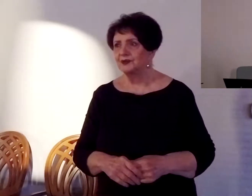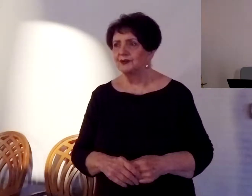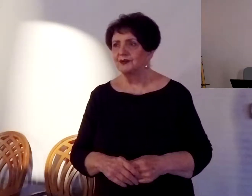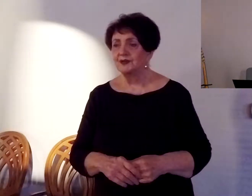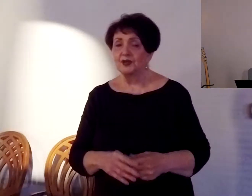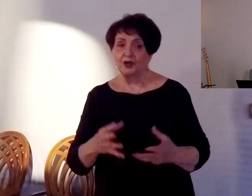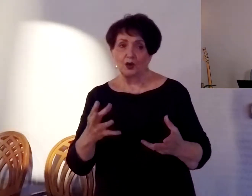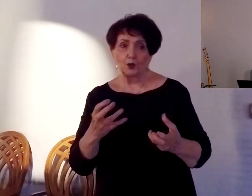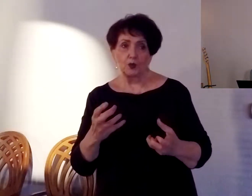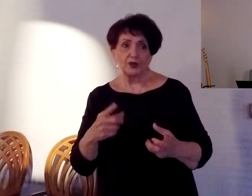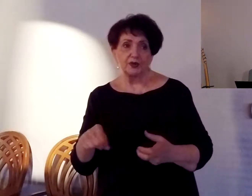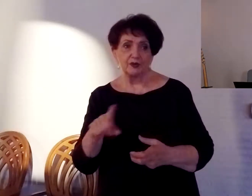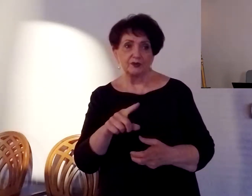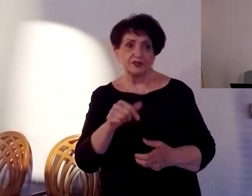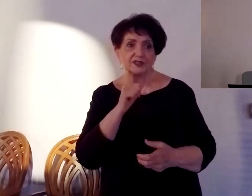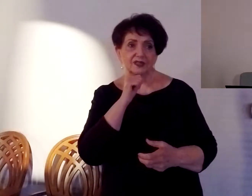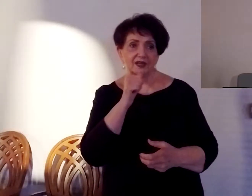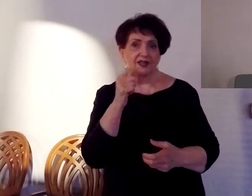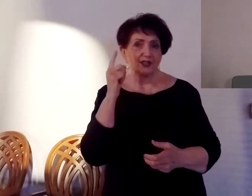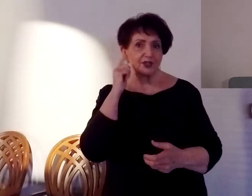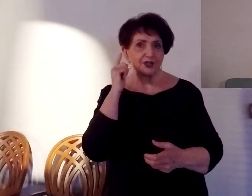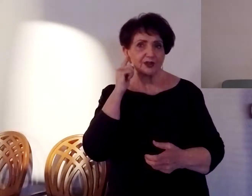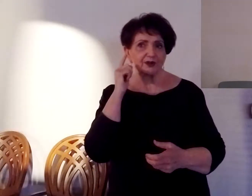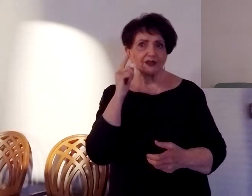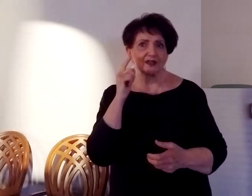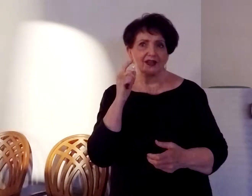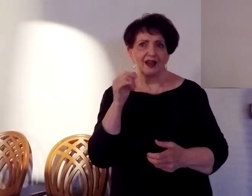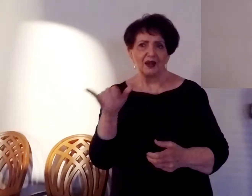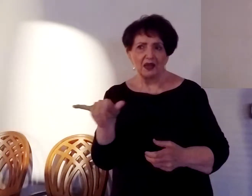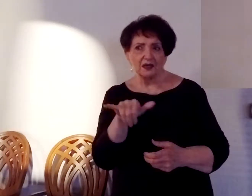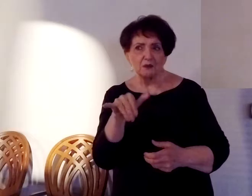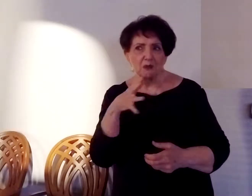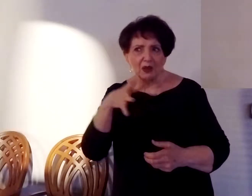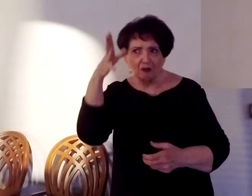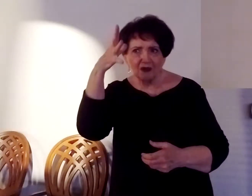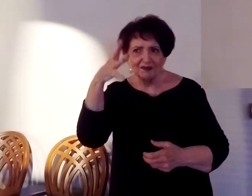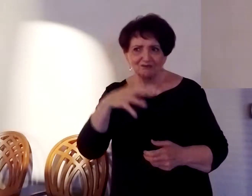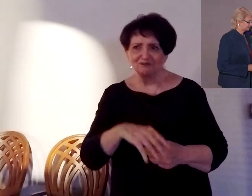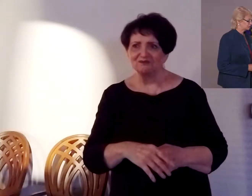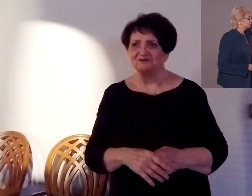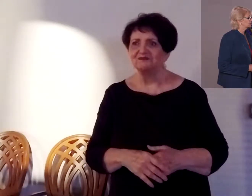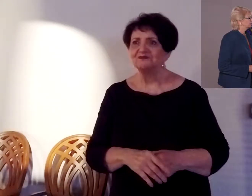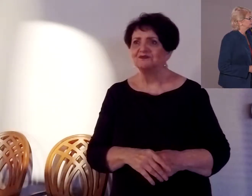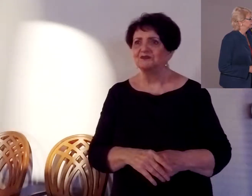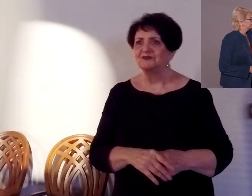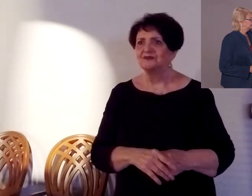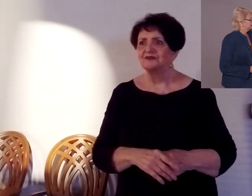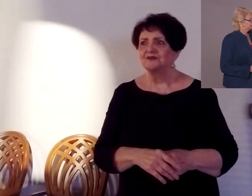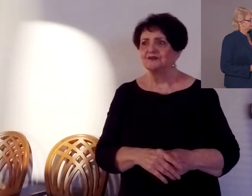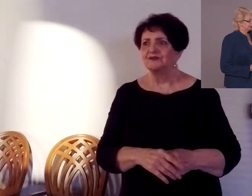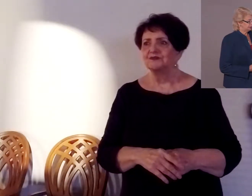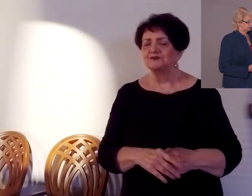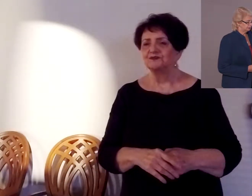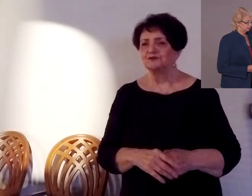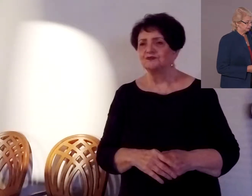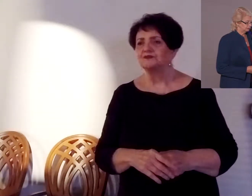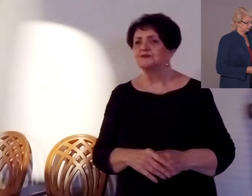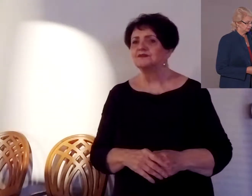you not to hear this analogy as parental or pejorative.